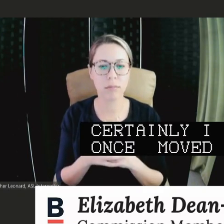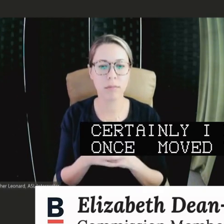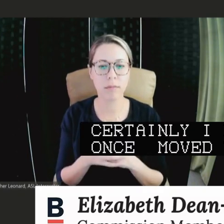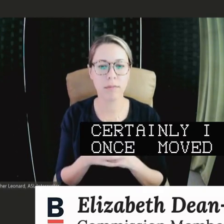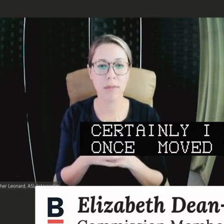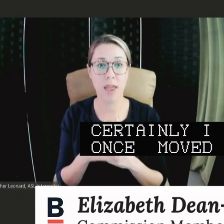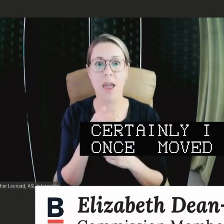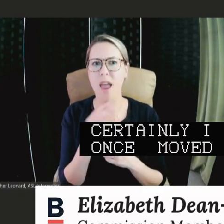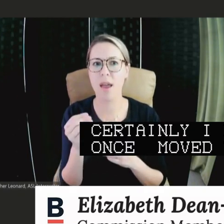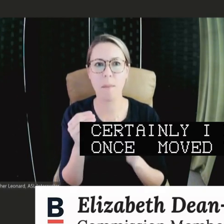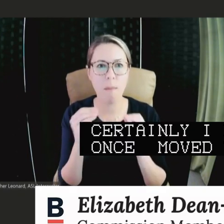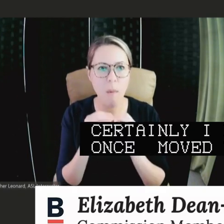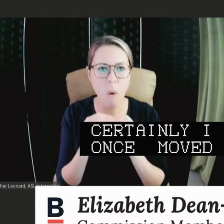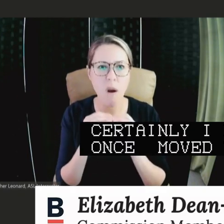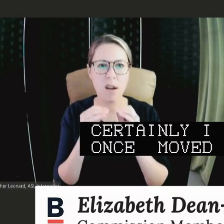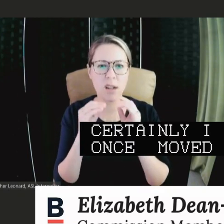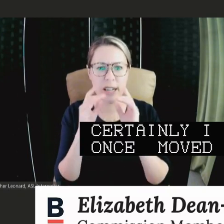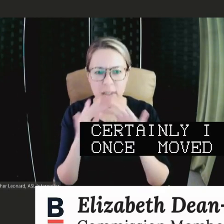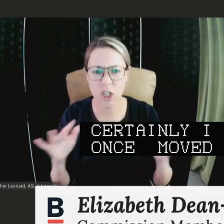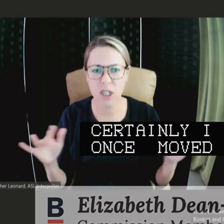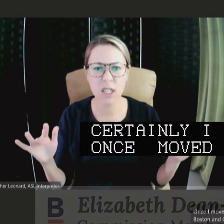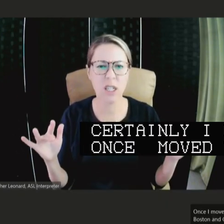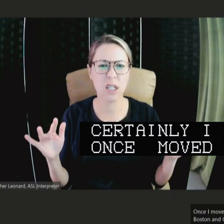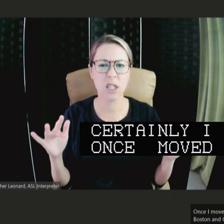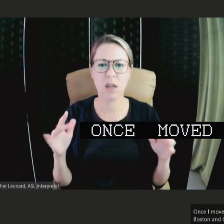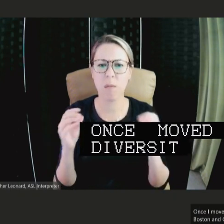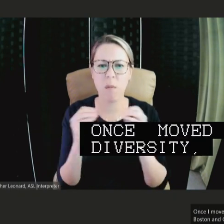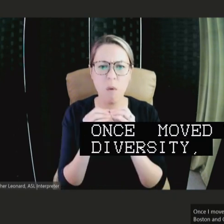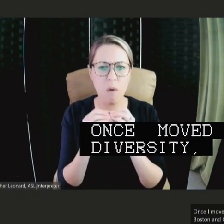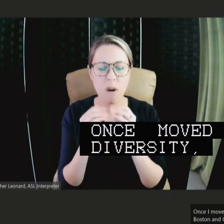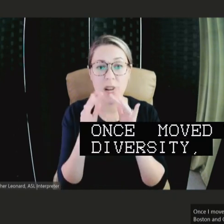greater diversity, resources,